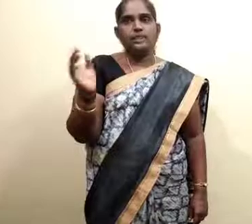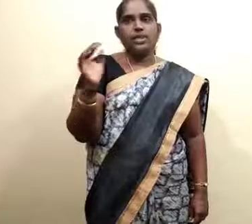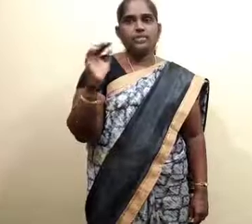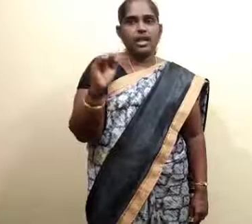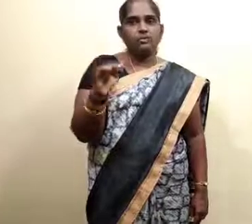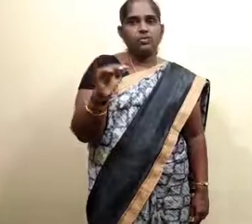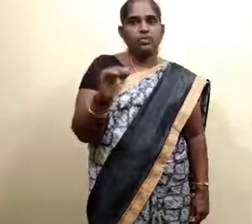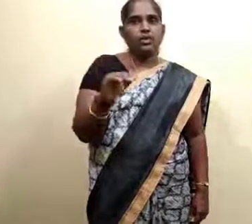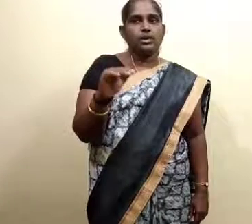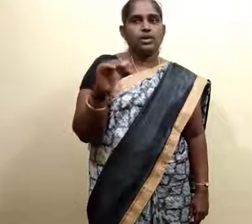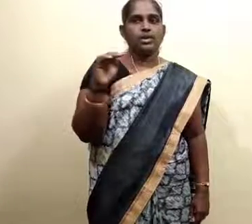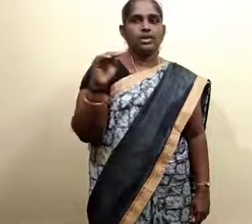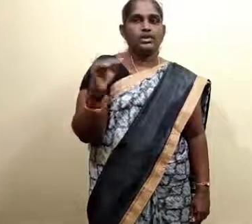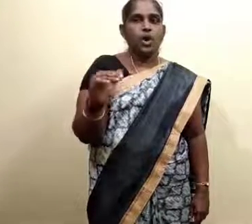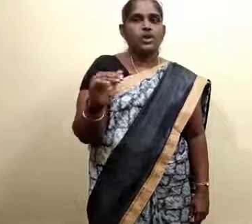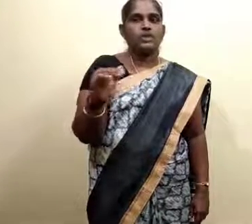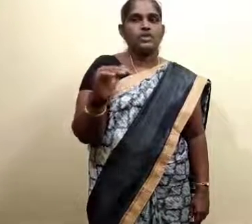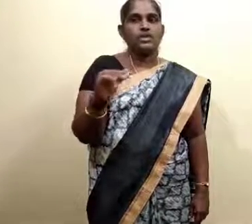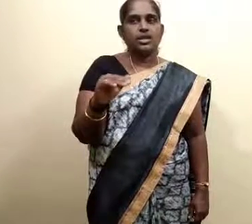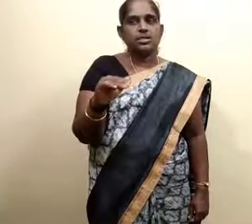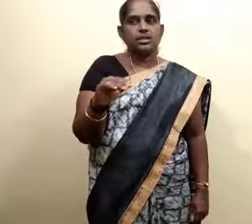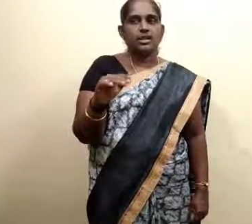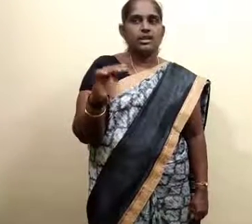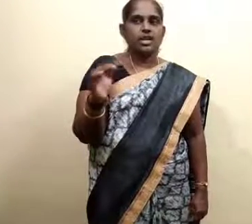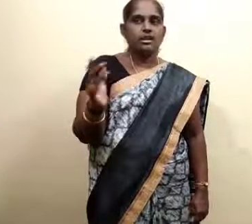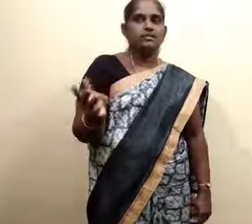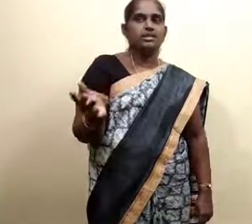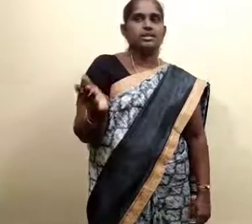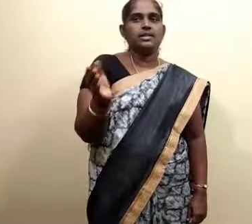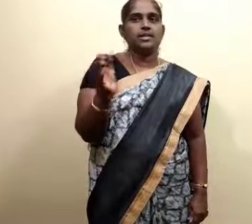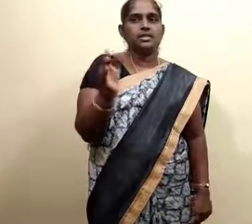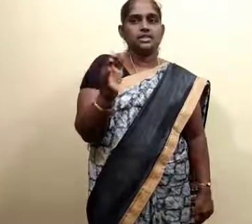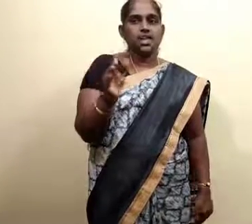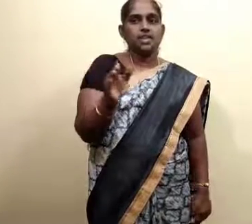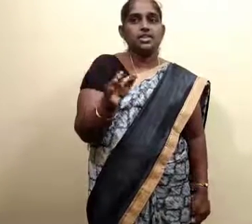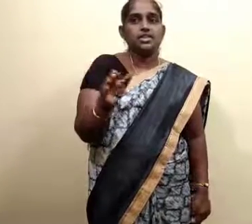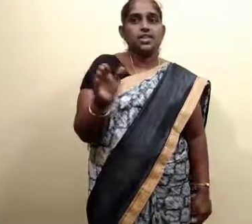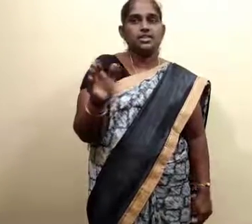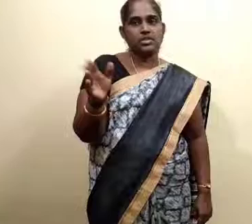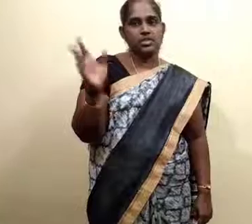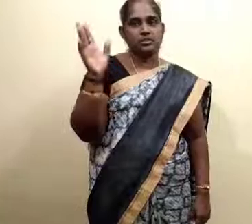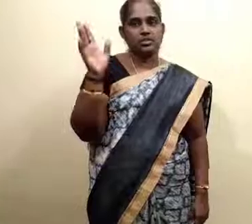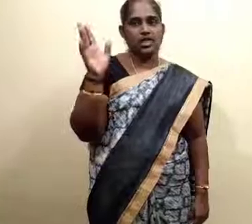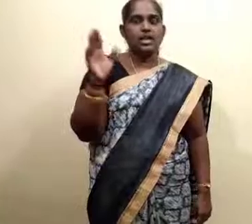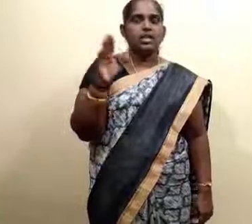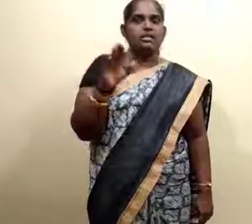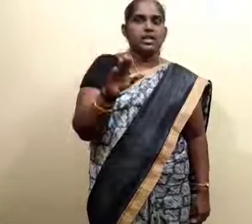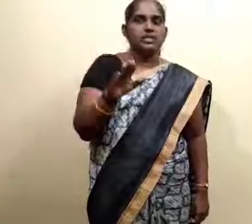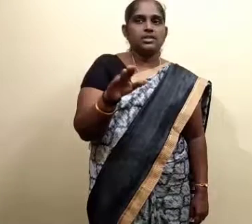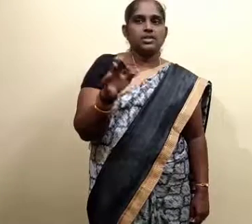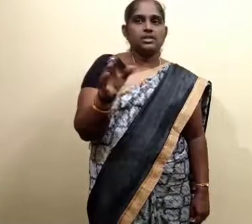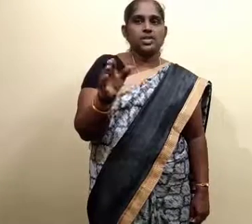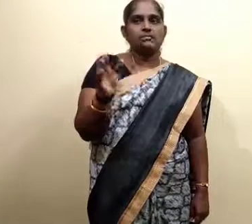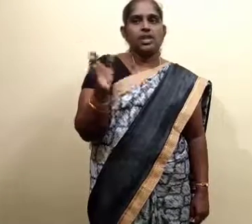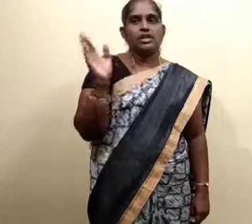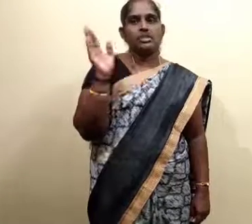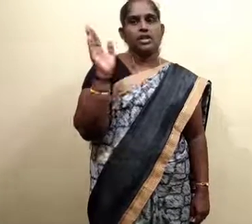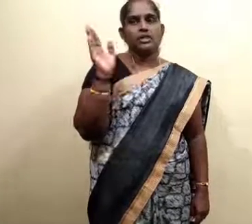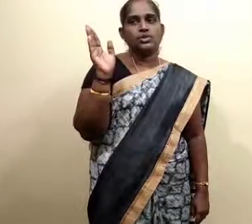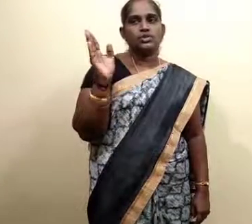James Watt, a Scottish engineer, converted a stationary steam Okay, stationary steam engine